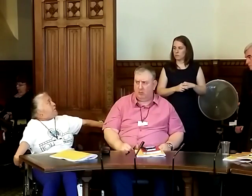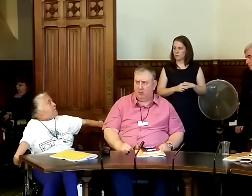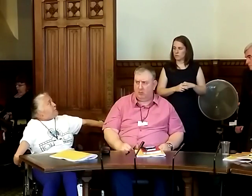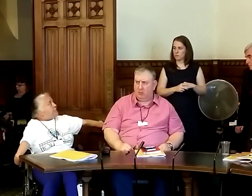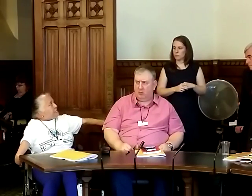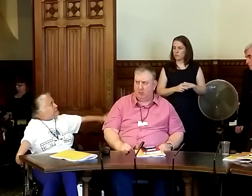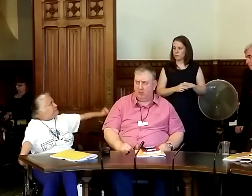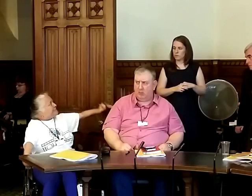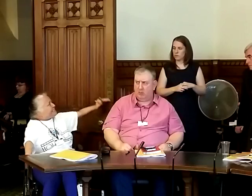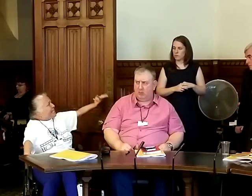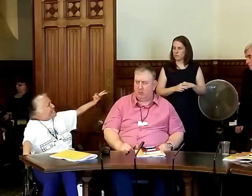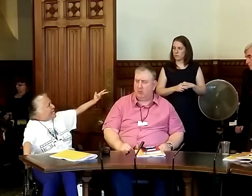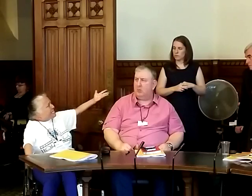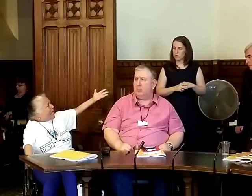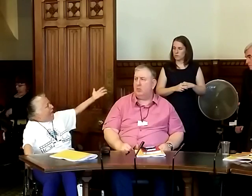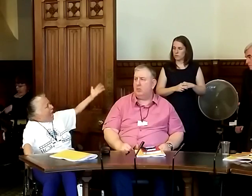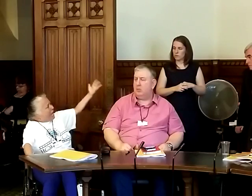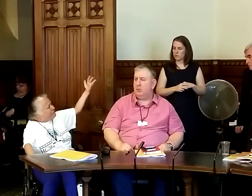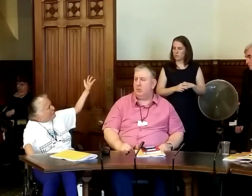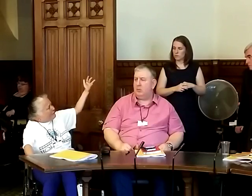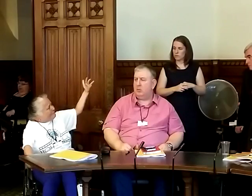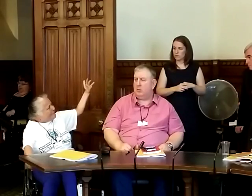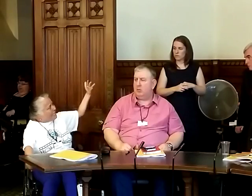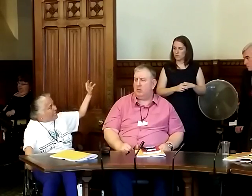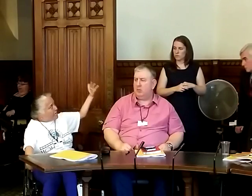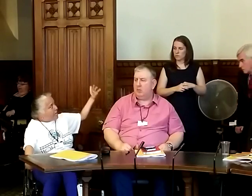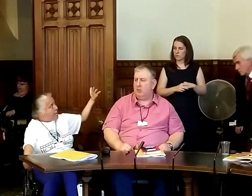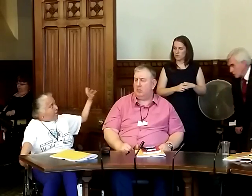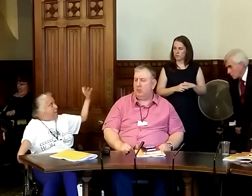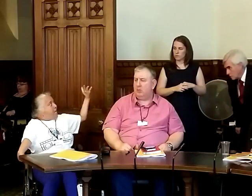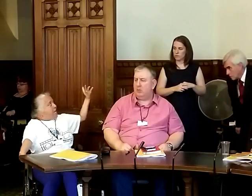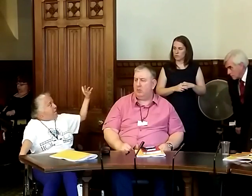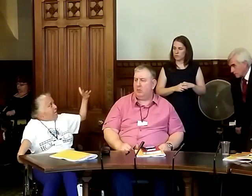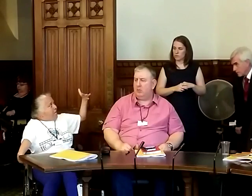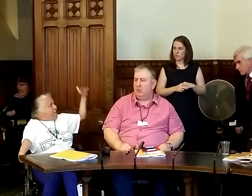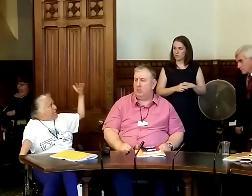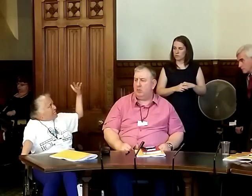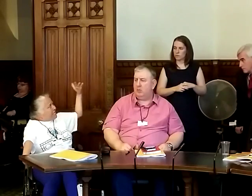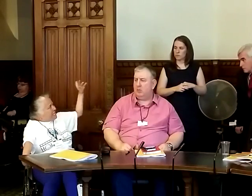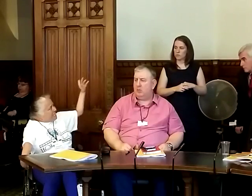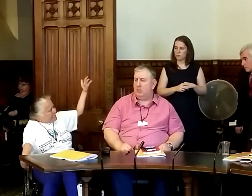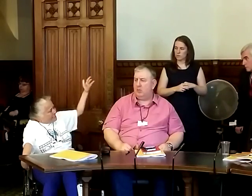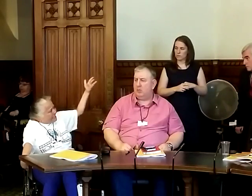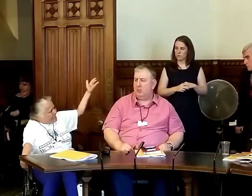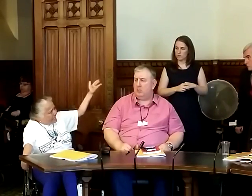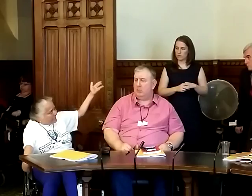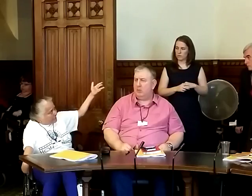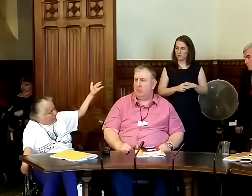I was the one. I was the monster to change. Is it as of this?